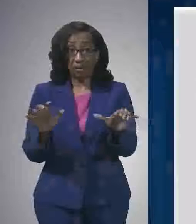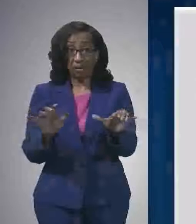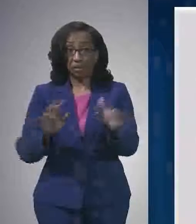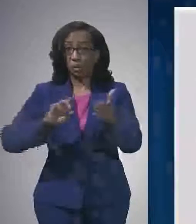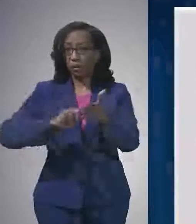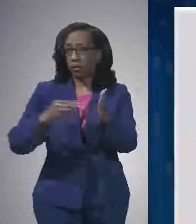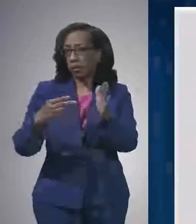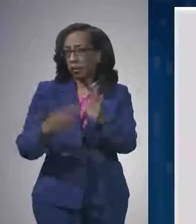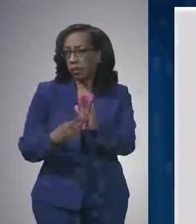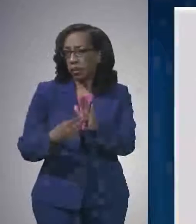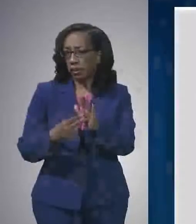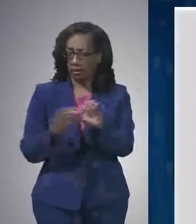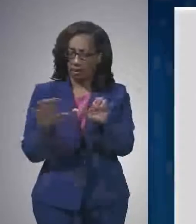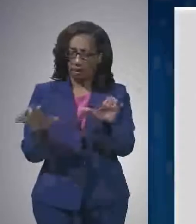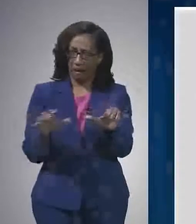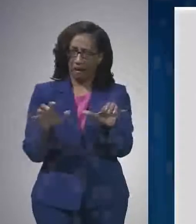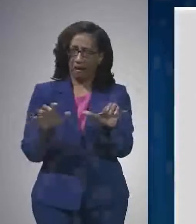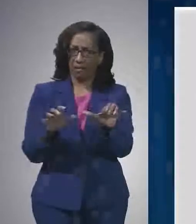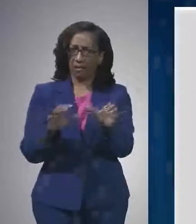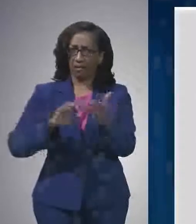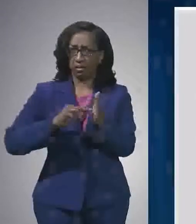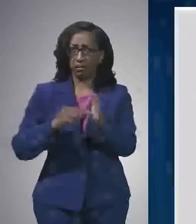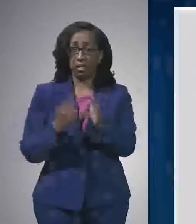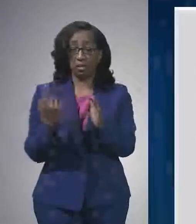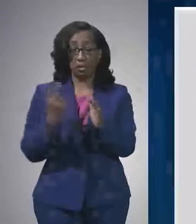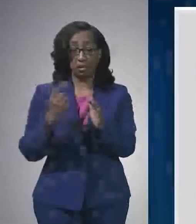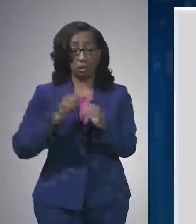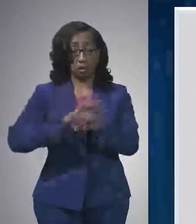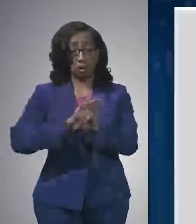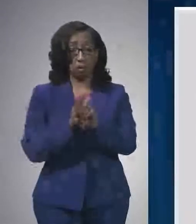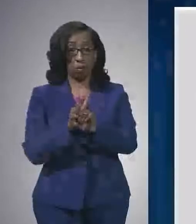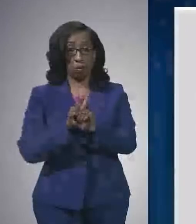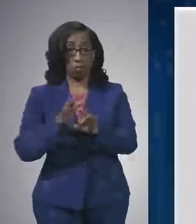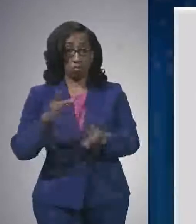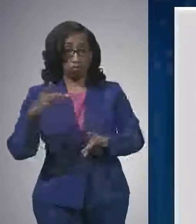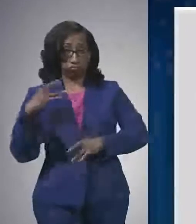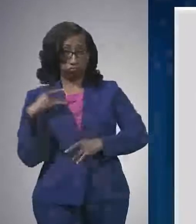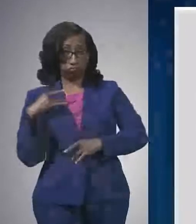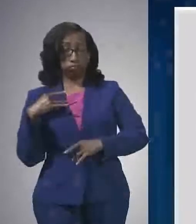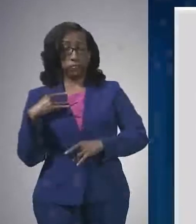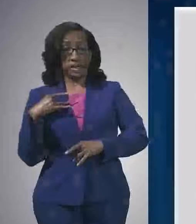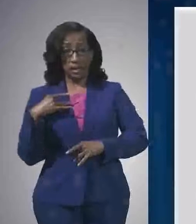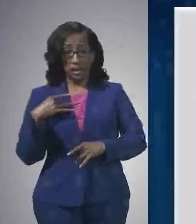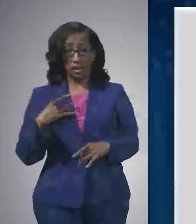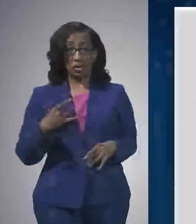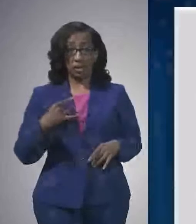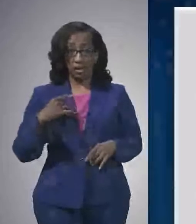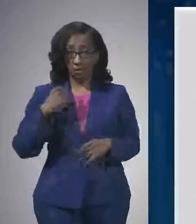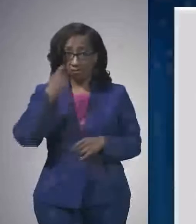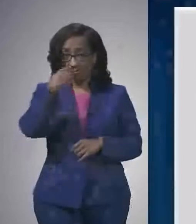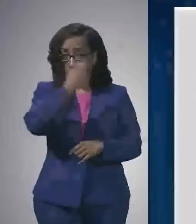meaning that the individual has tested positive within the last 14 days, is